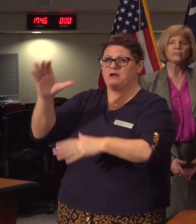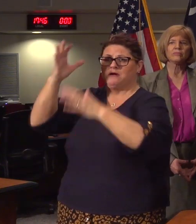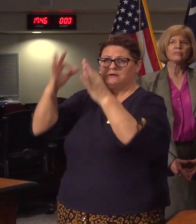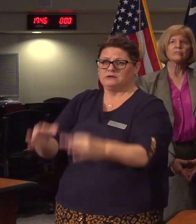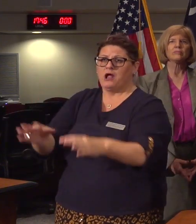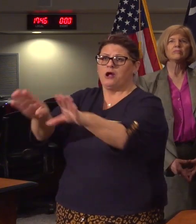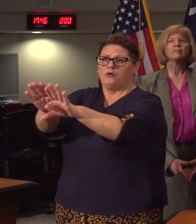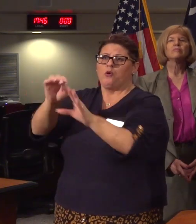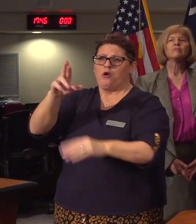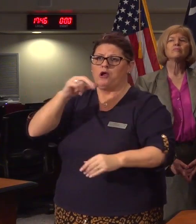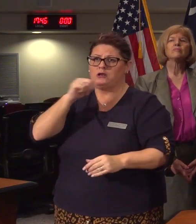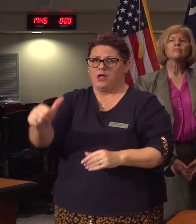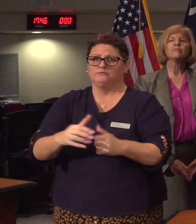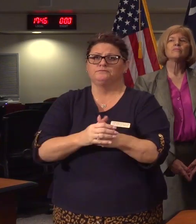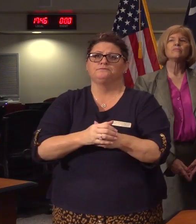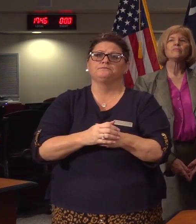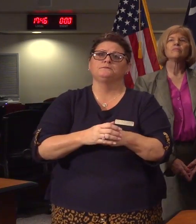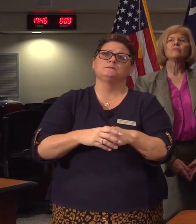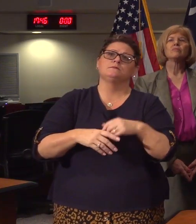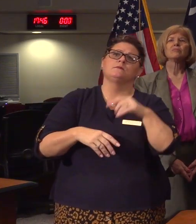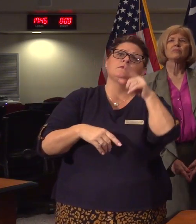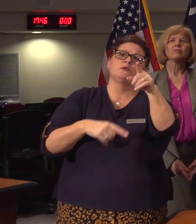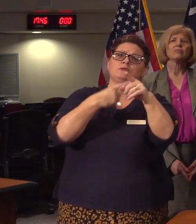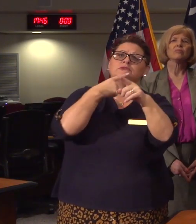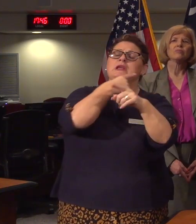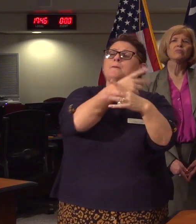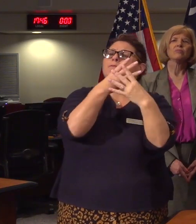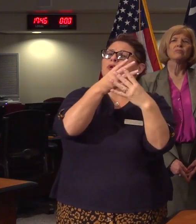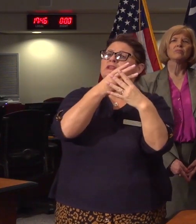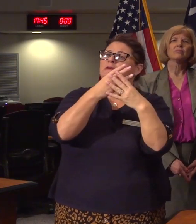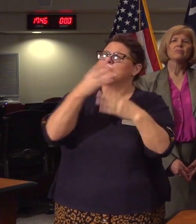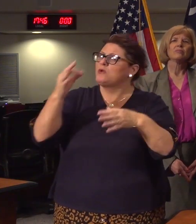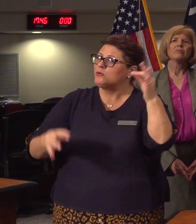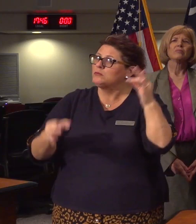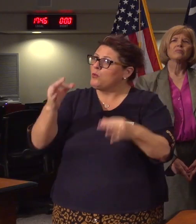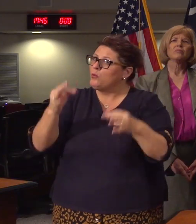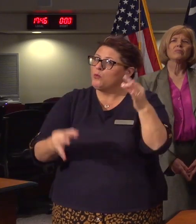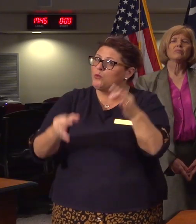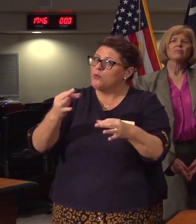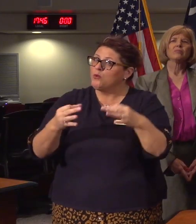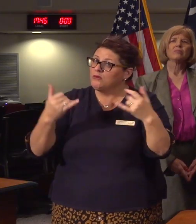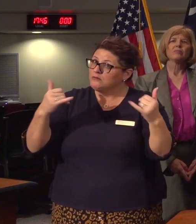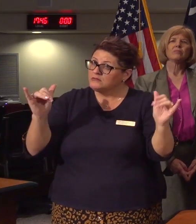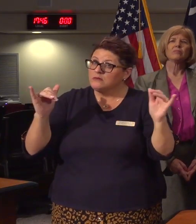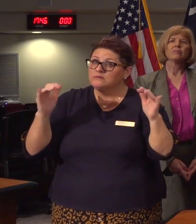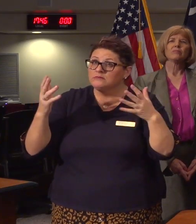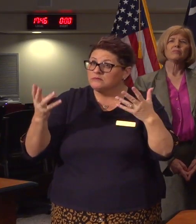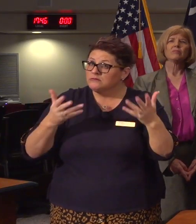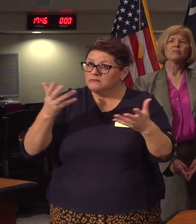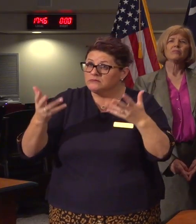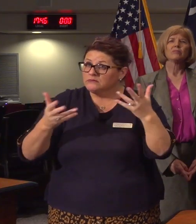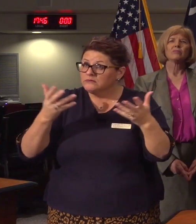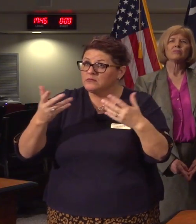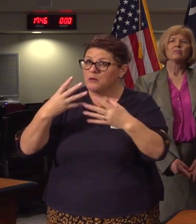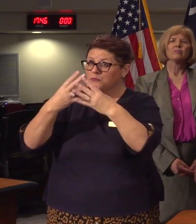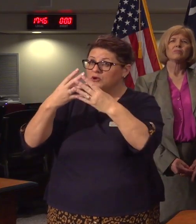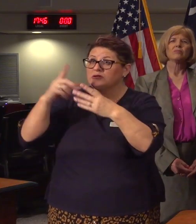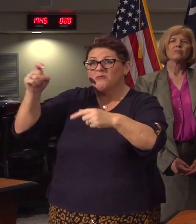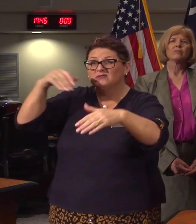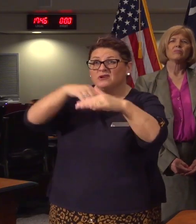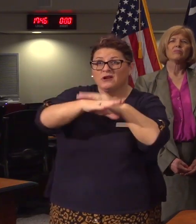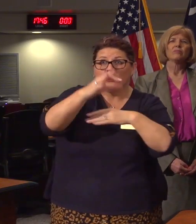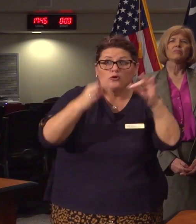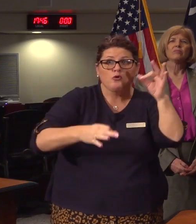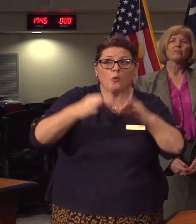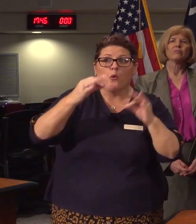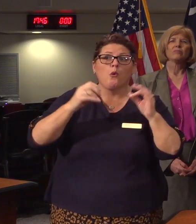decisions. Yes, sir. You were talking about limiting access to prisons. What about the courts? Is that still an access point possibly for these prisoners too? We look at